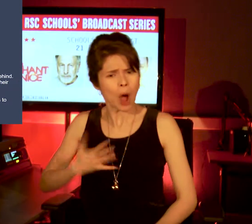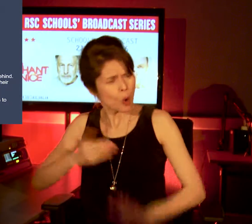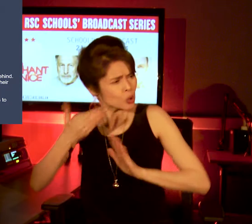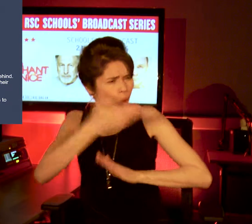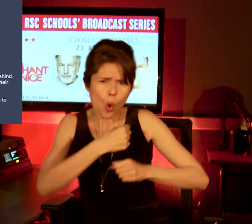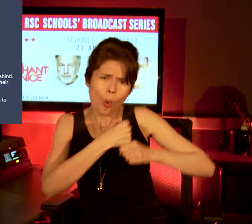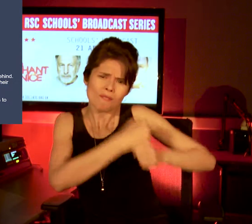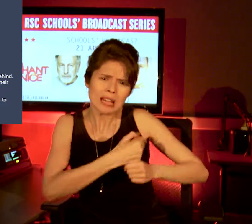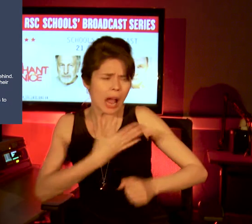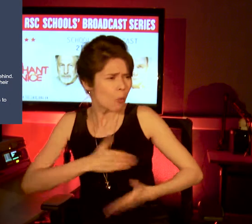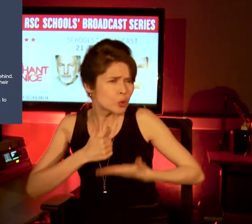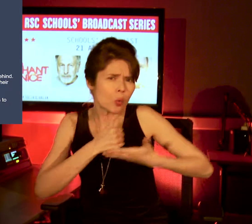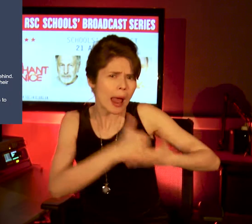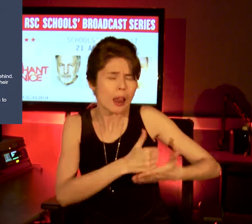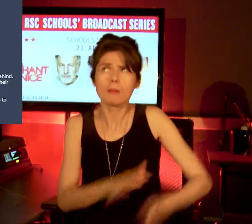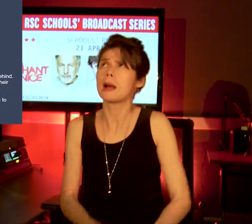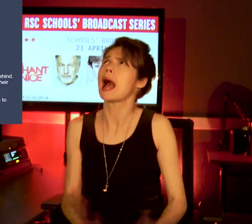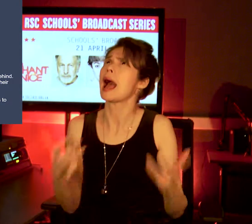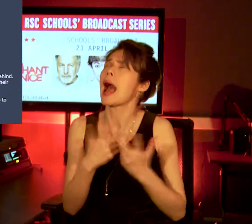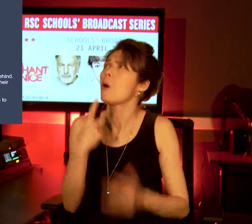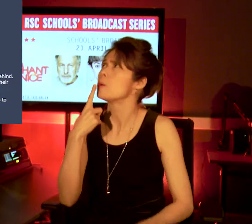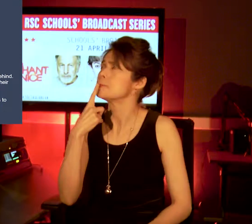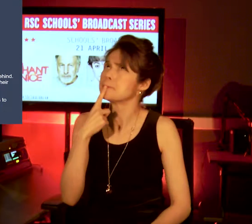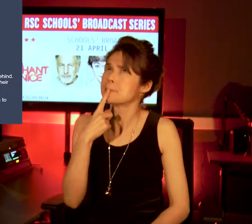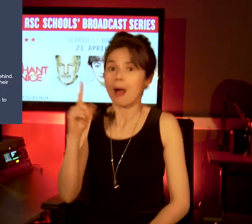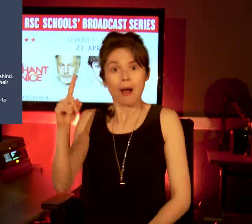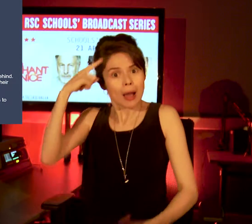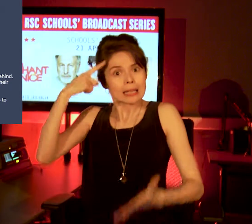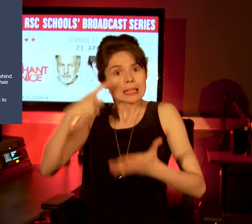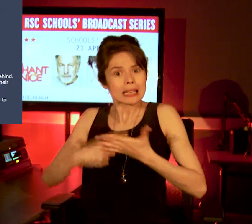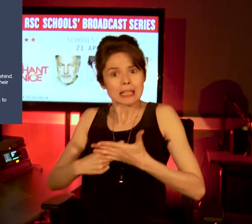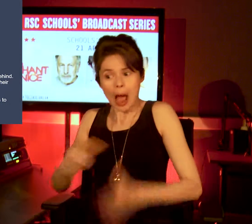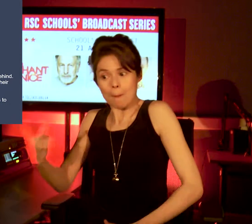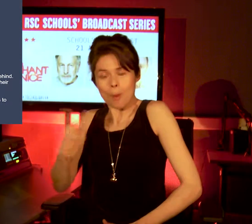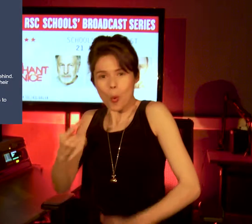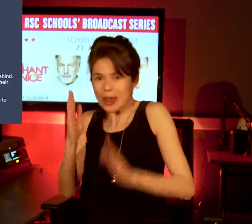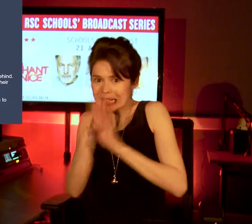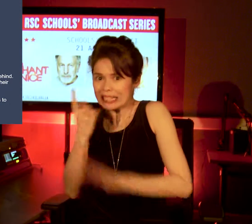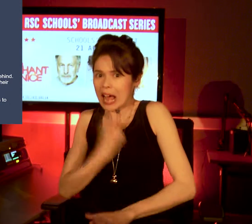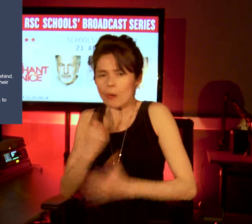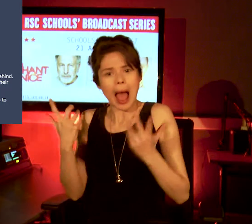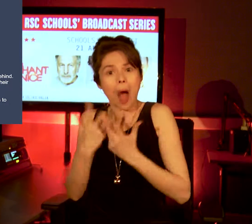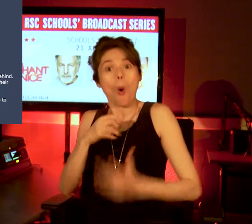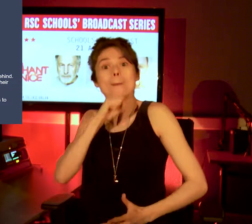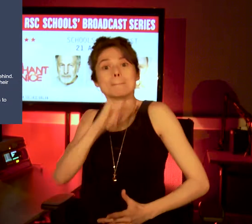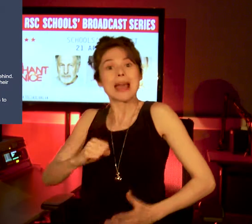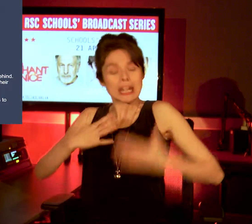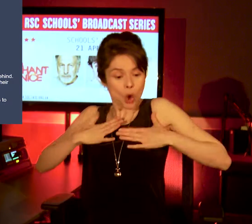But both the women decide that they want to help their husbands win the case and